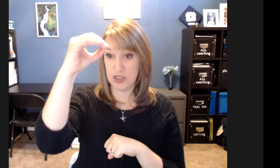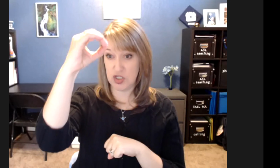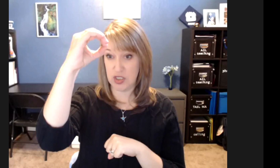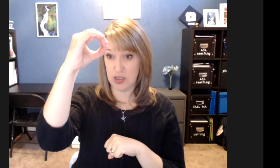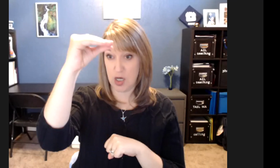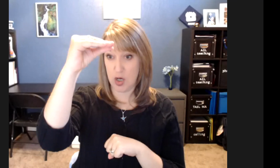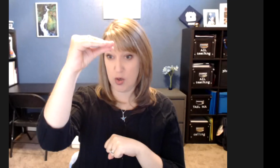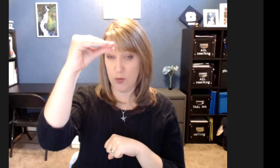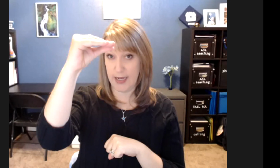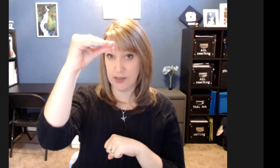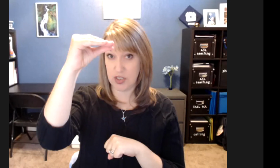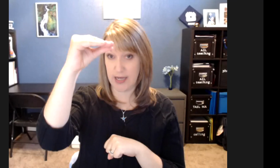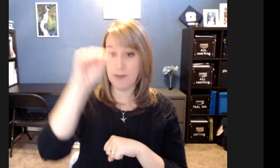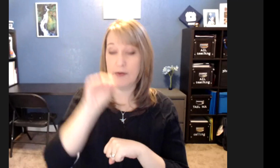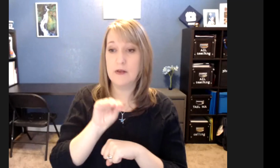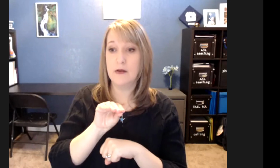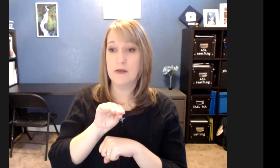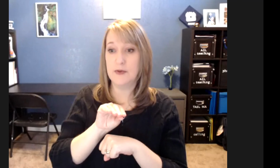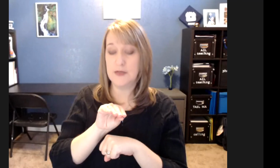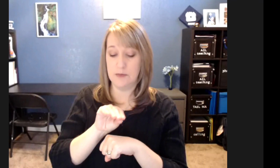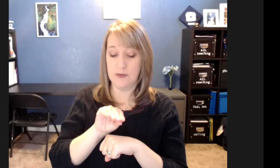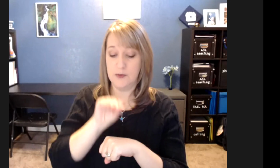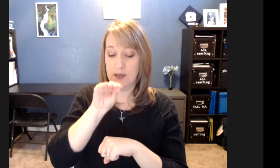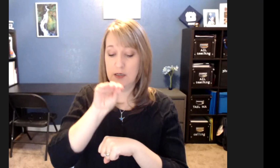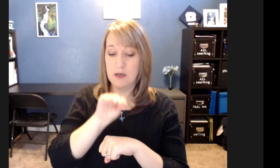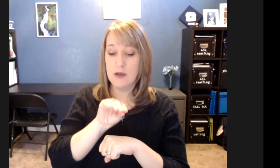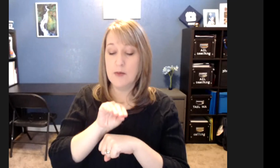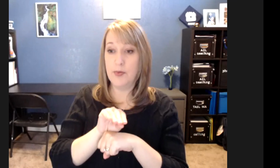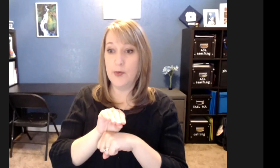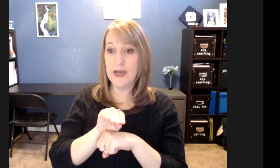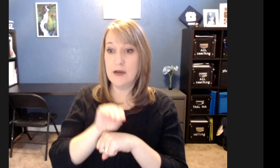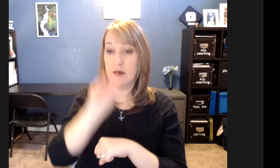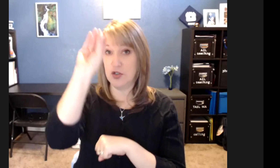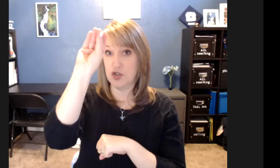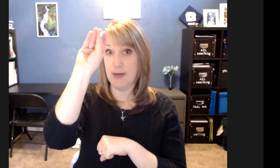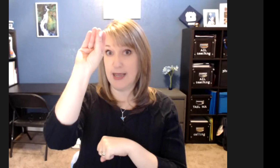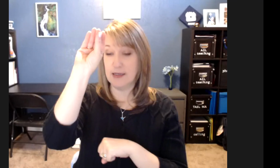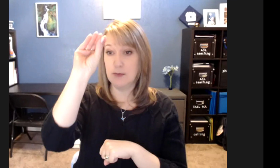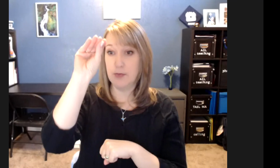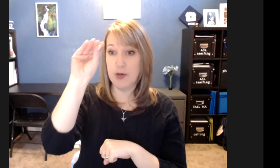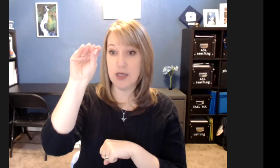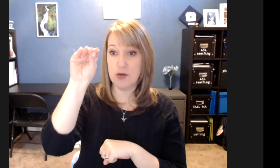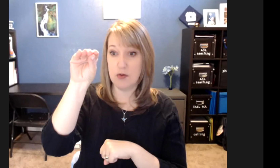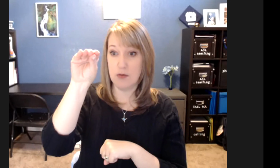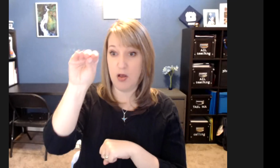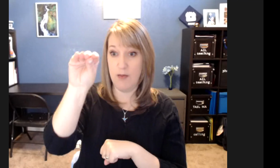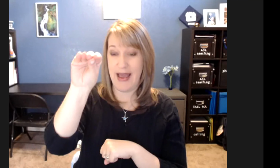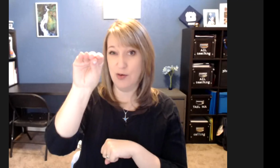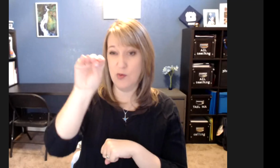squished O hand shape we've done before. Point on your dominant hand, point your palm out away